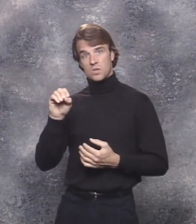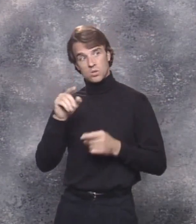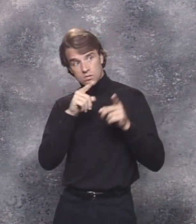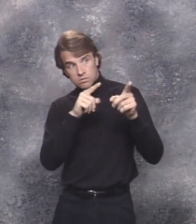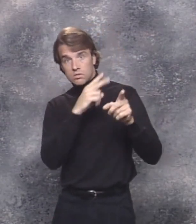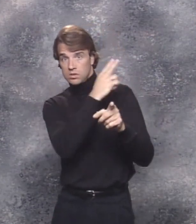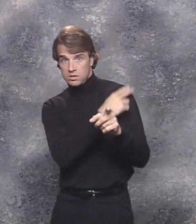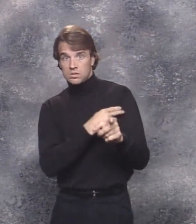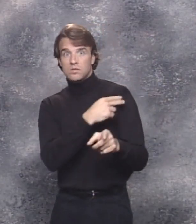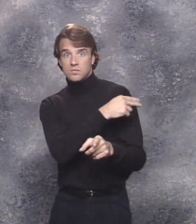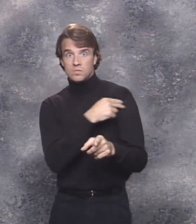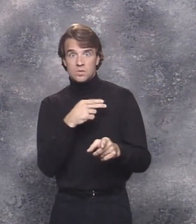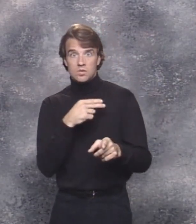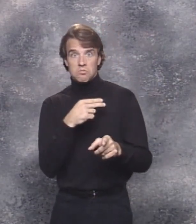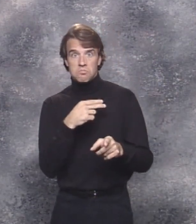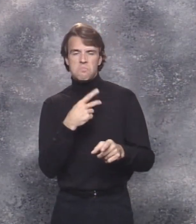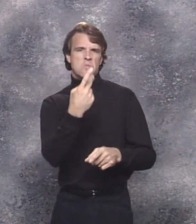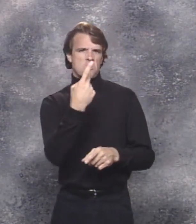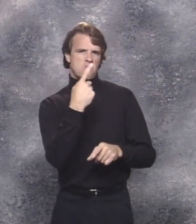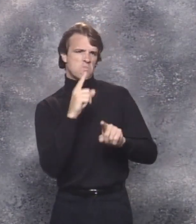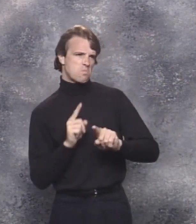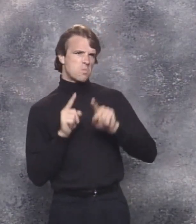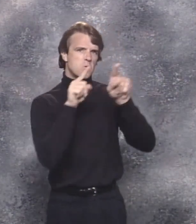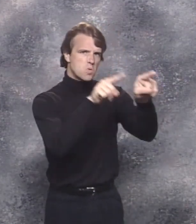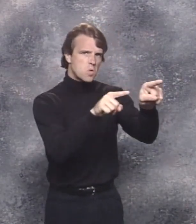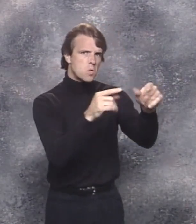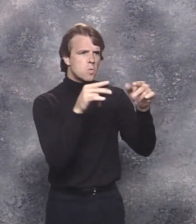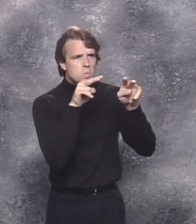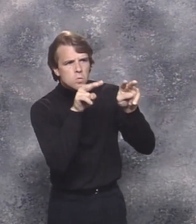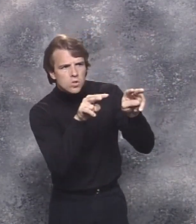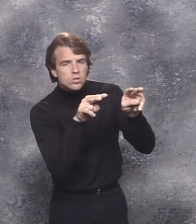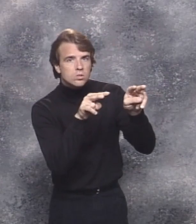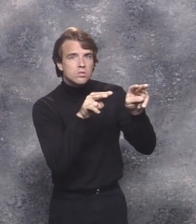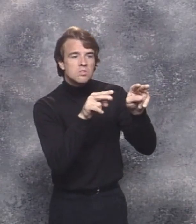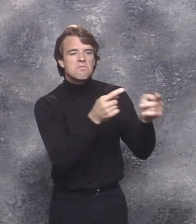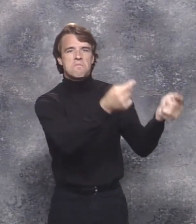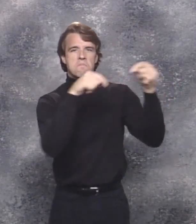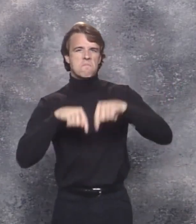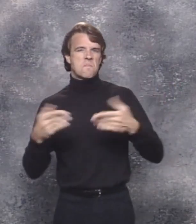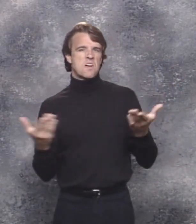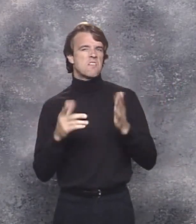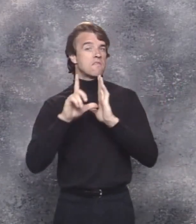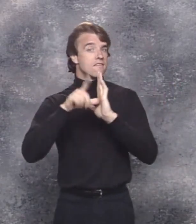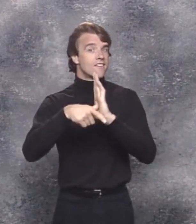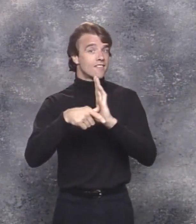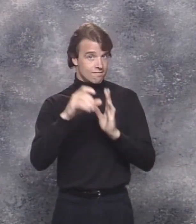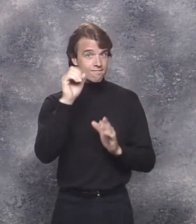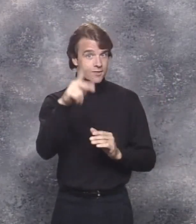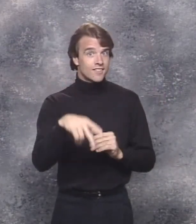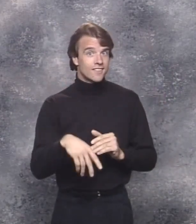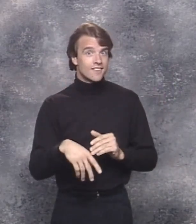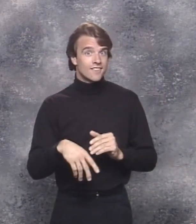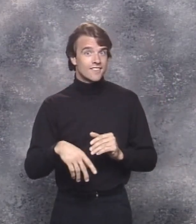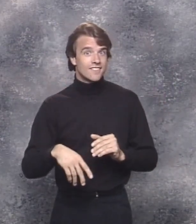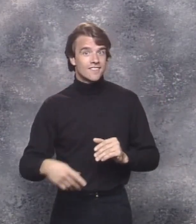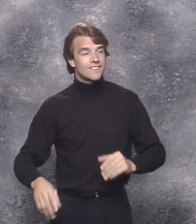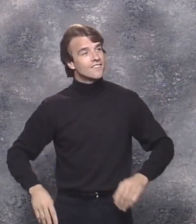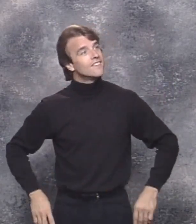Bravos enter the hospital, let's join them. We'll come back here a little later, okay?